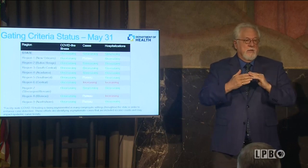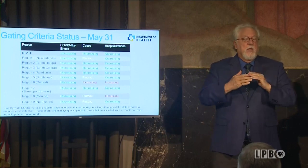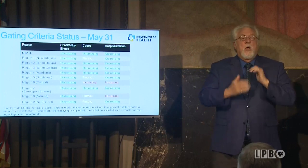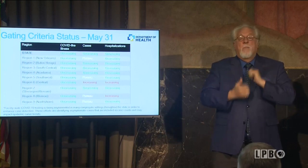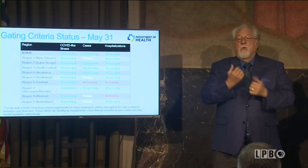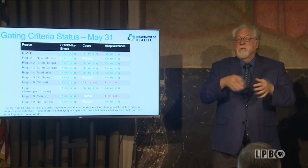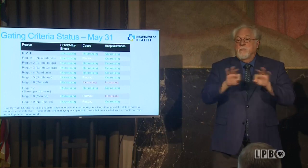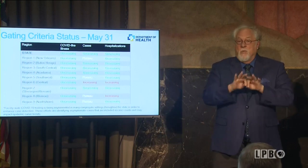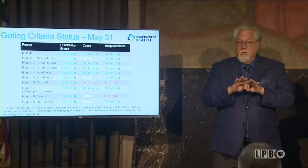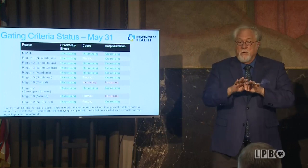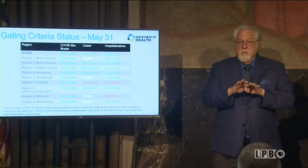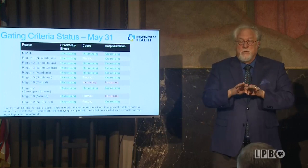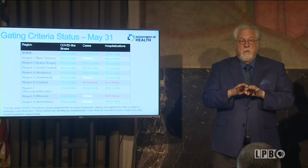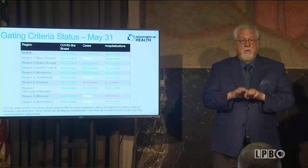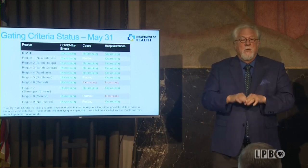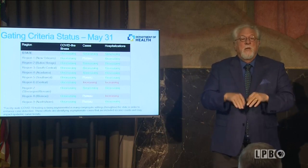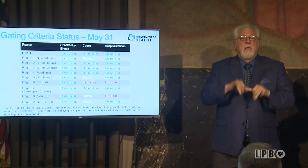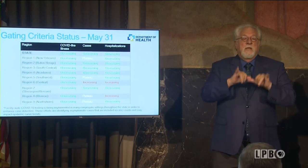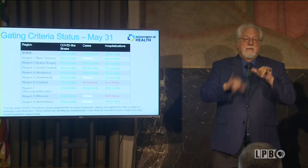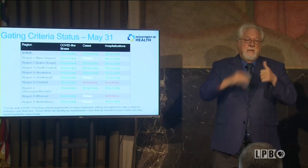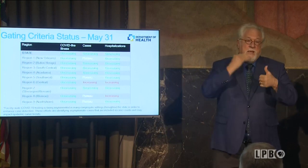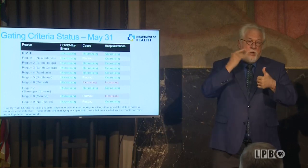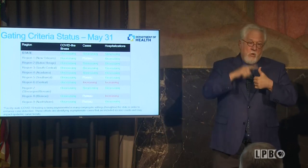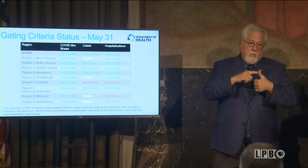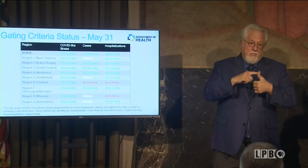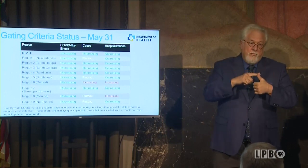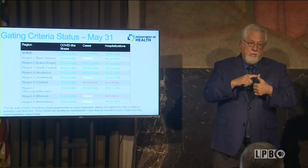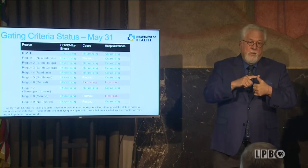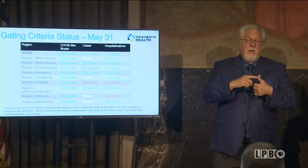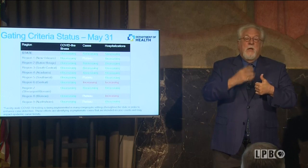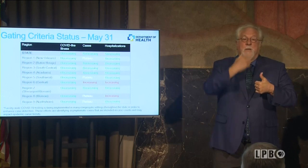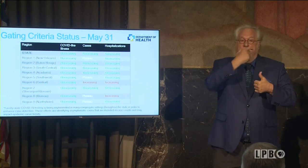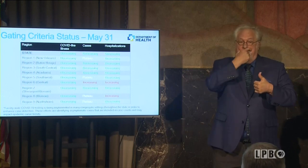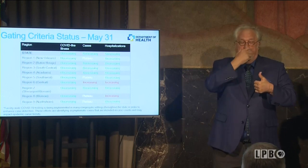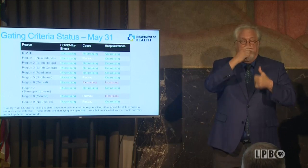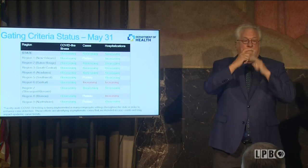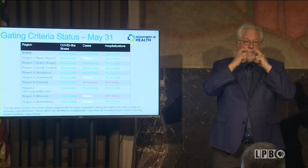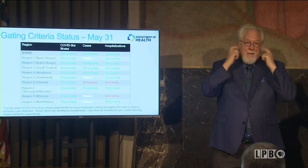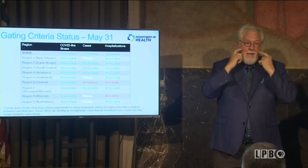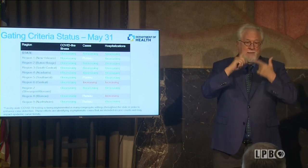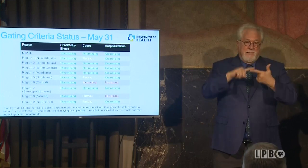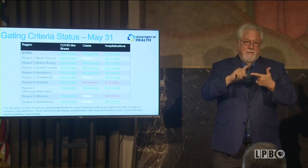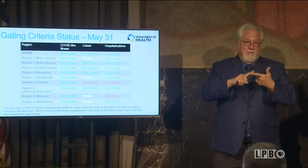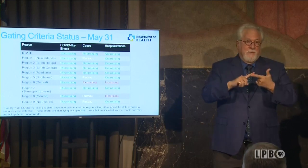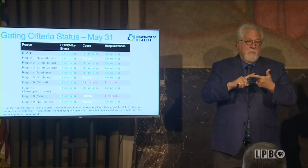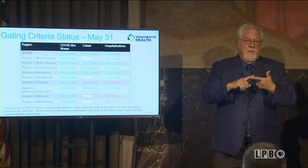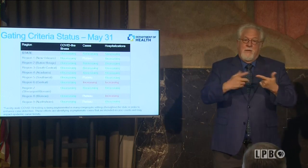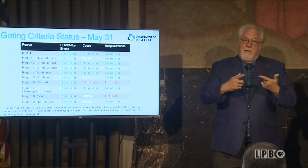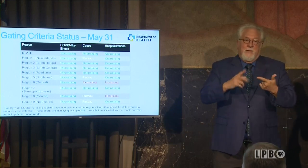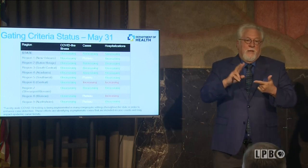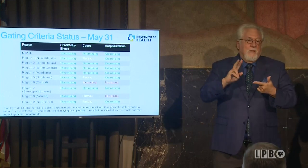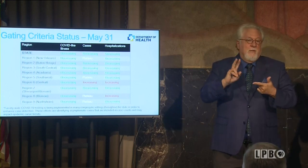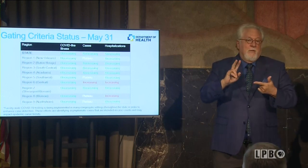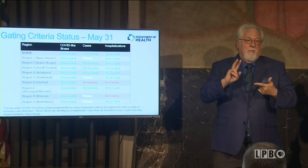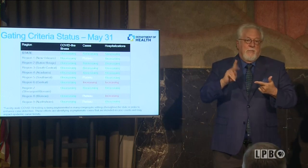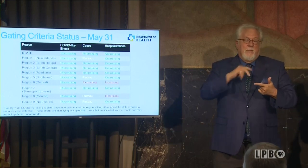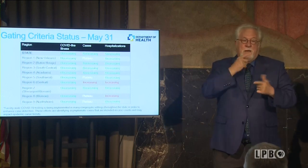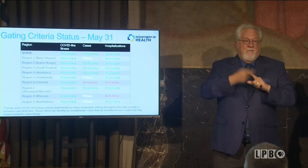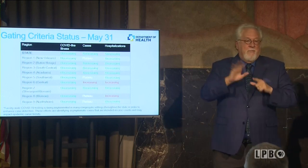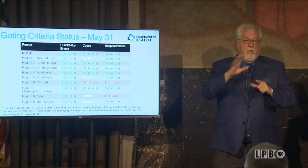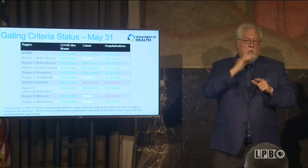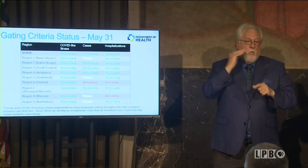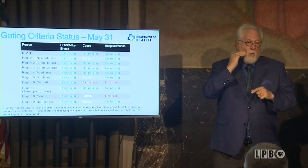Most importantly being staying at home if you're sick and wearing a mask when you're out in public with people who are not from your